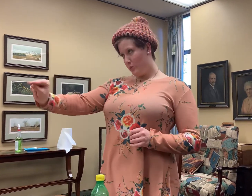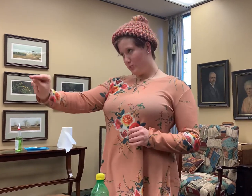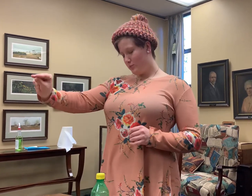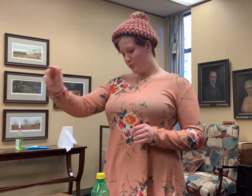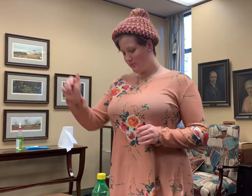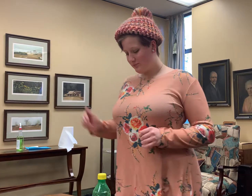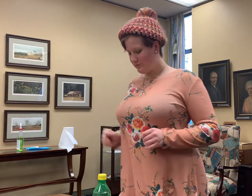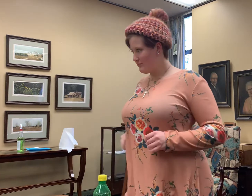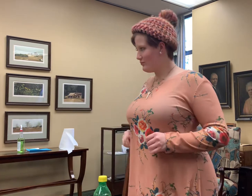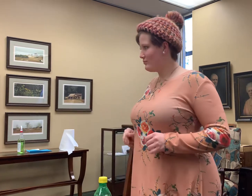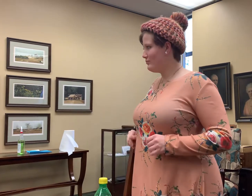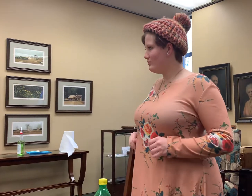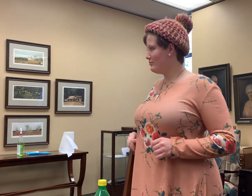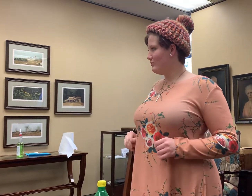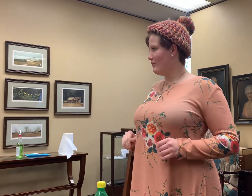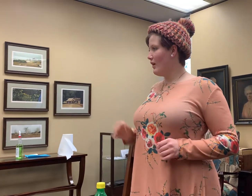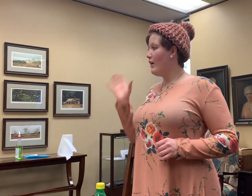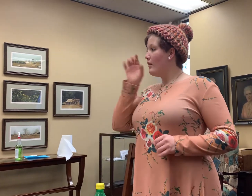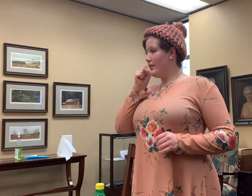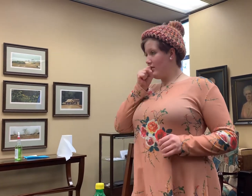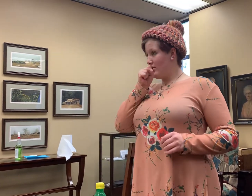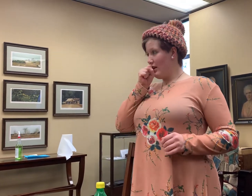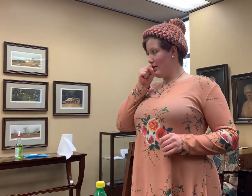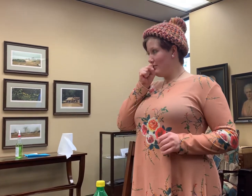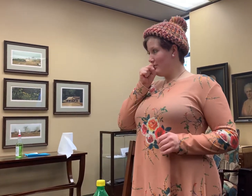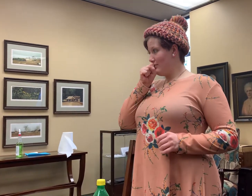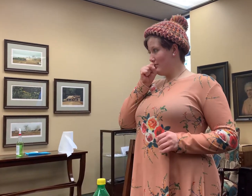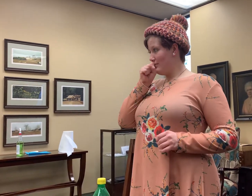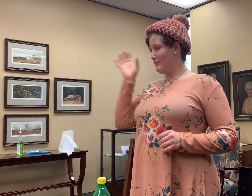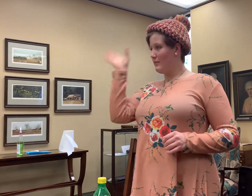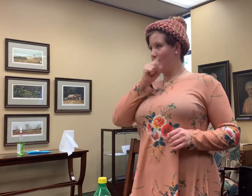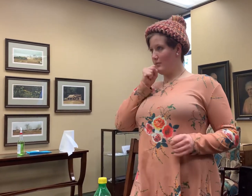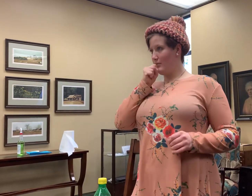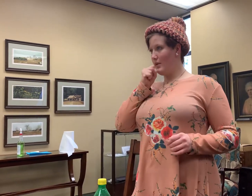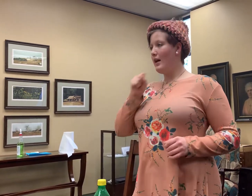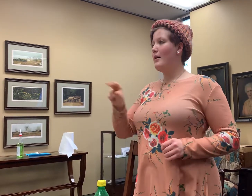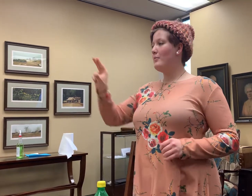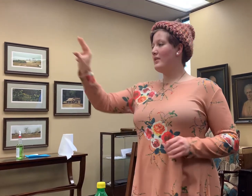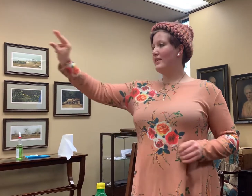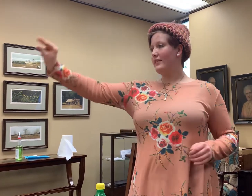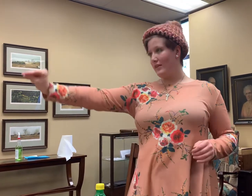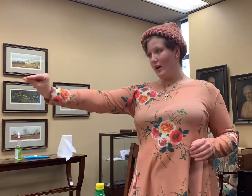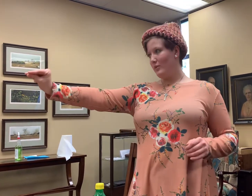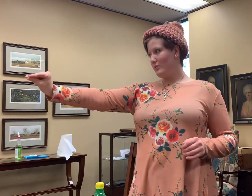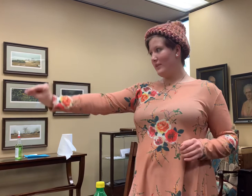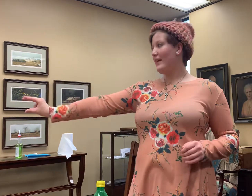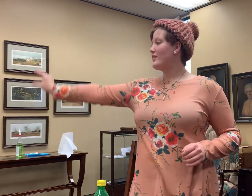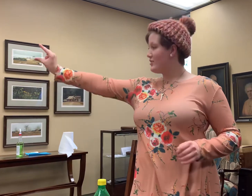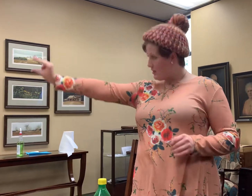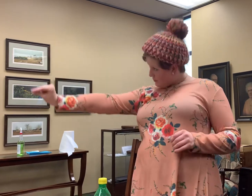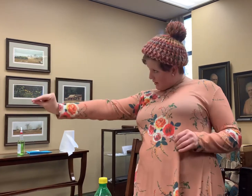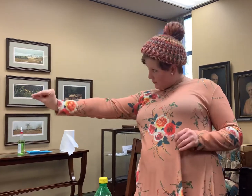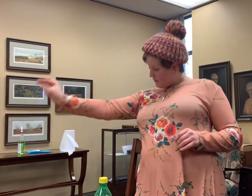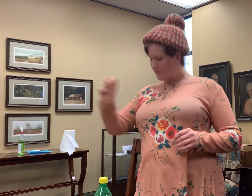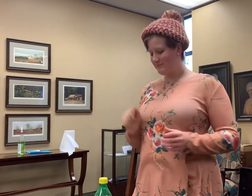that's this. Isn't it? This is shut up. But this is no. It's like shut your mouth. Oh.